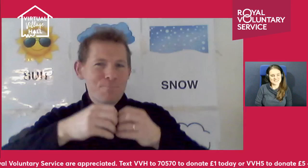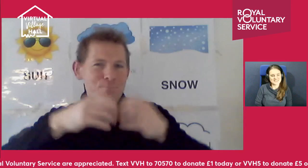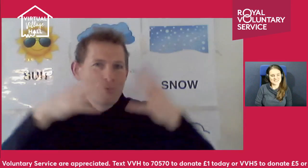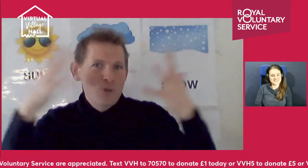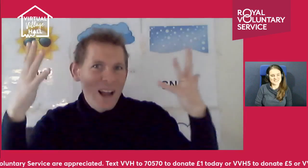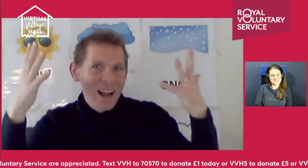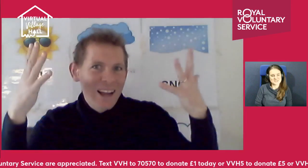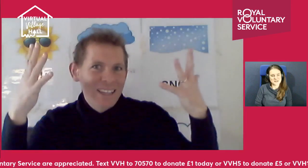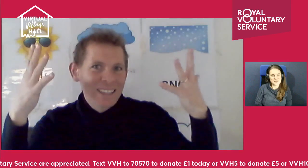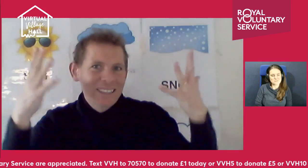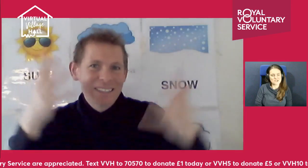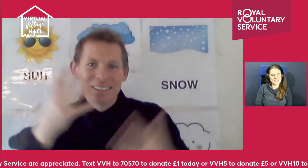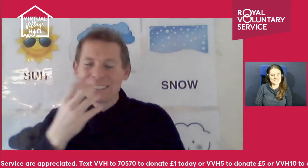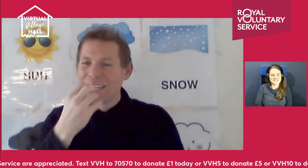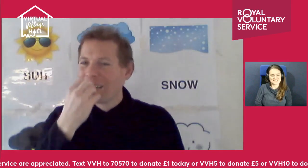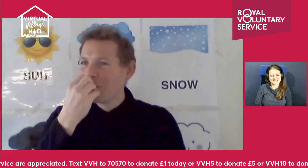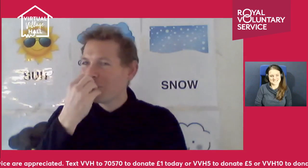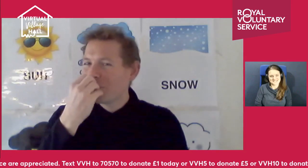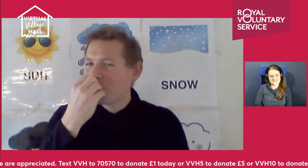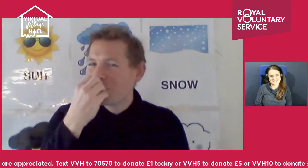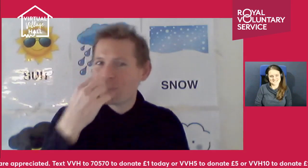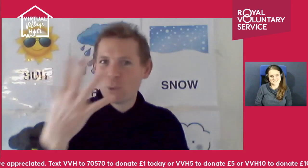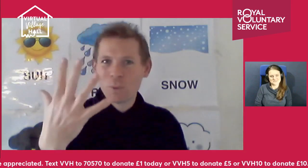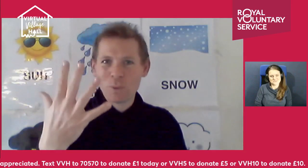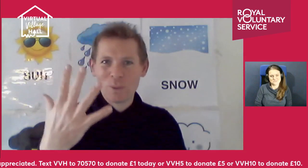sunny, bright,